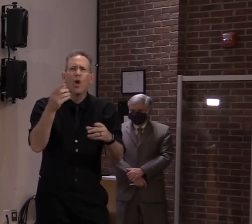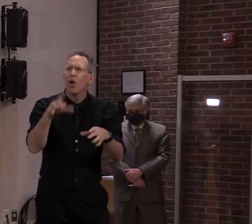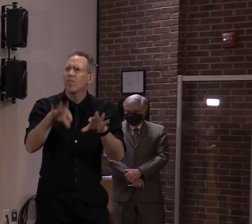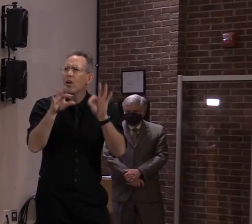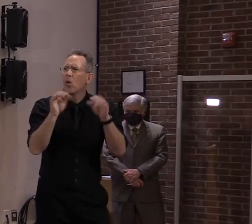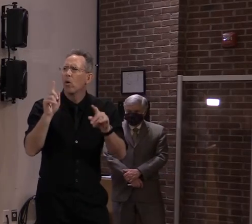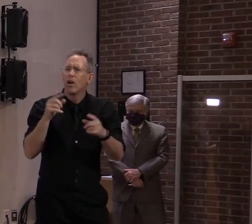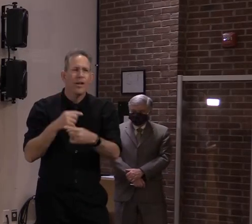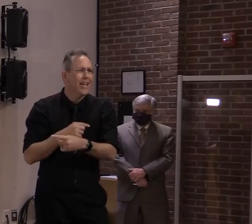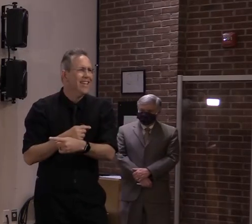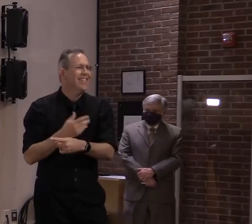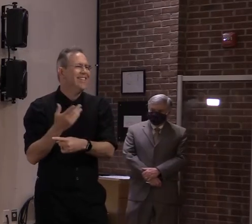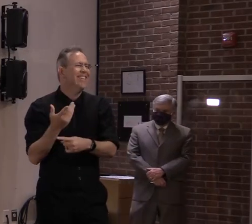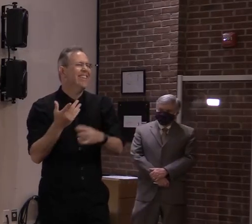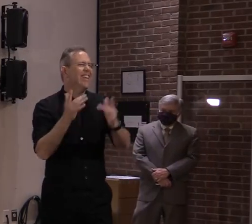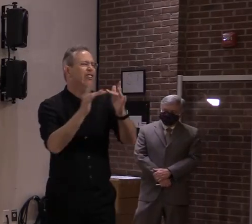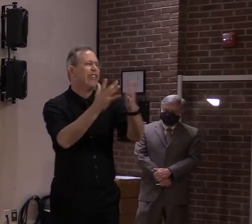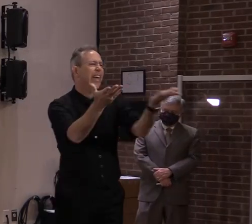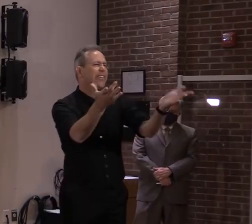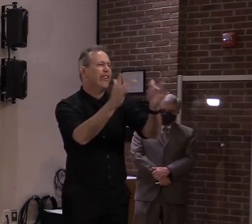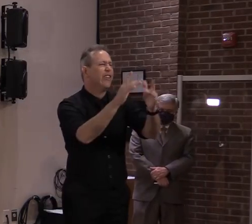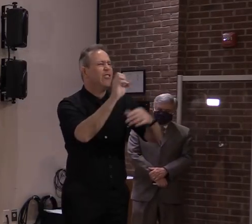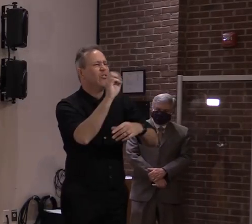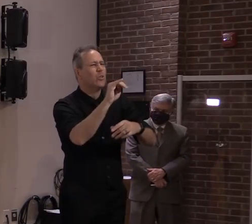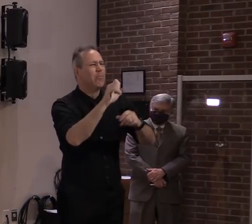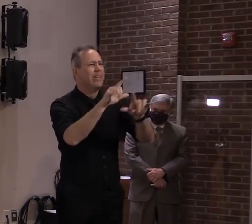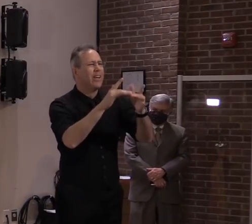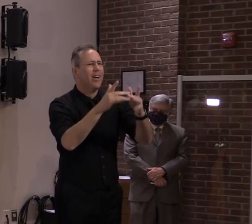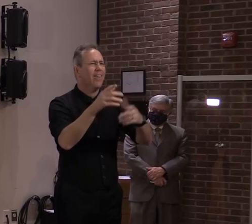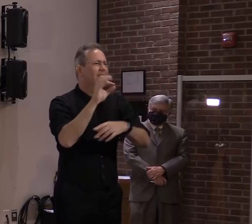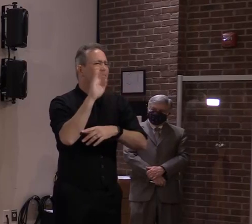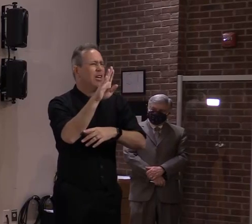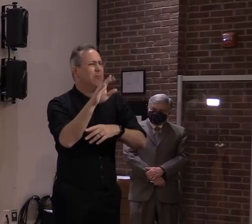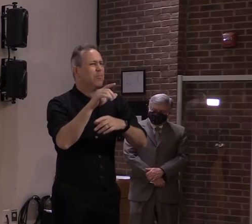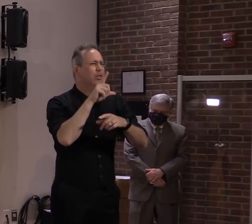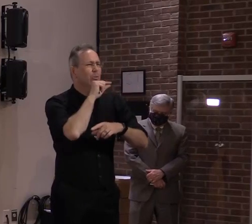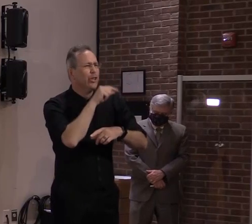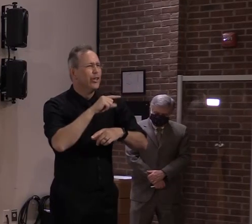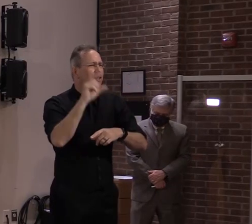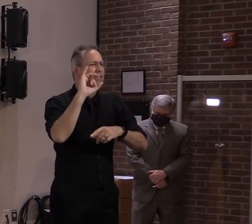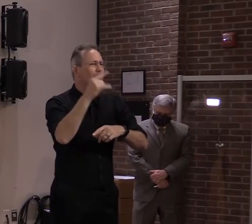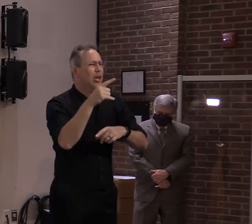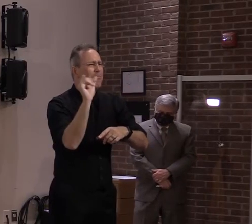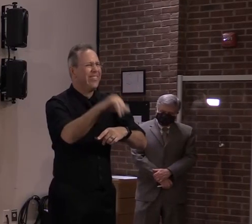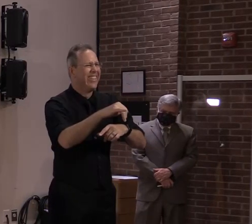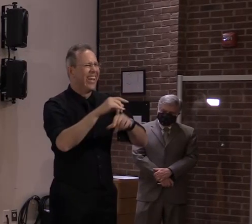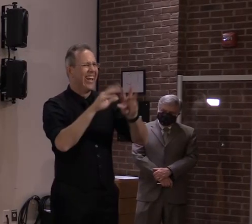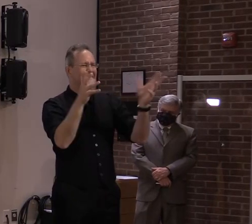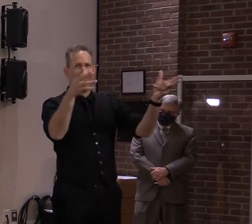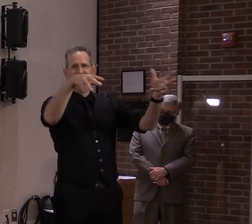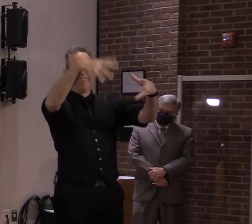If I could just put it out there, there's so much on the internet, and